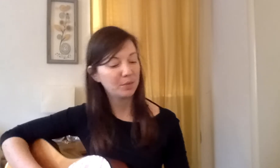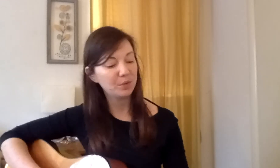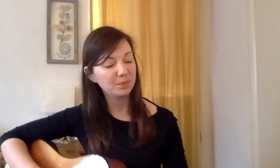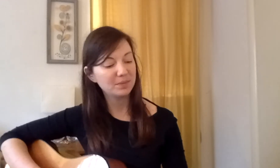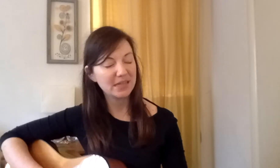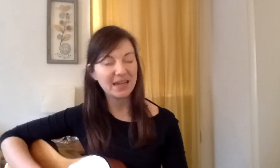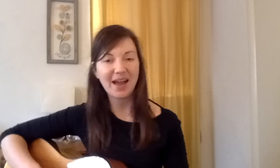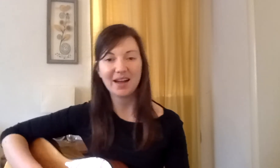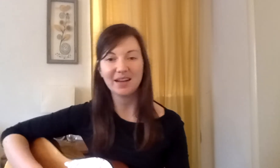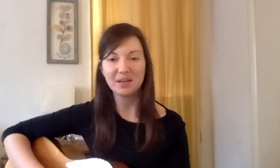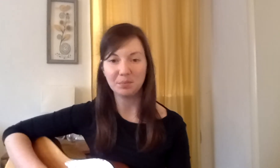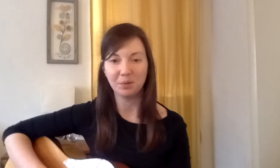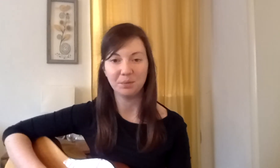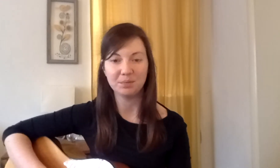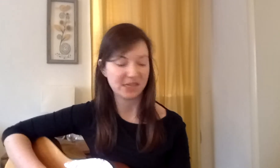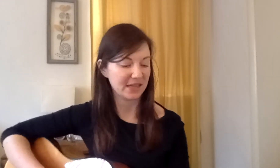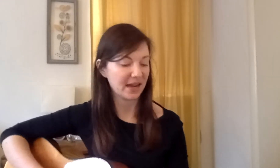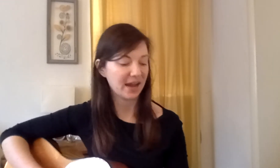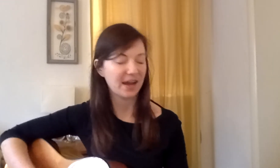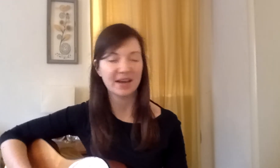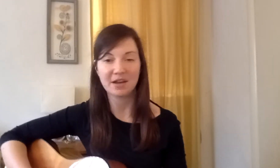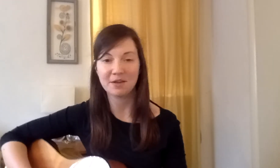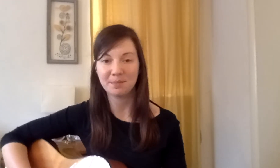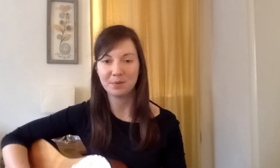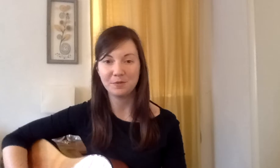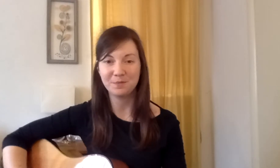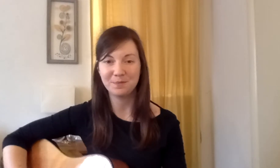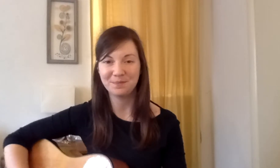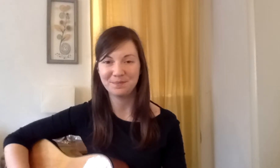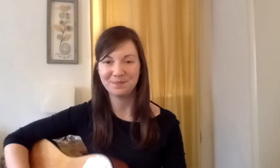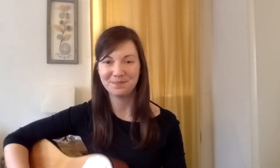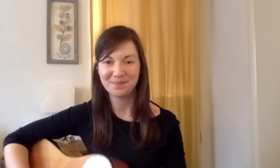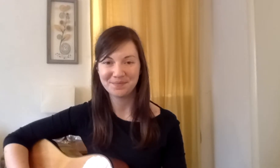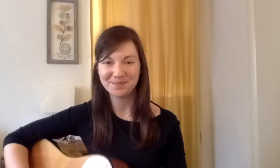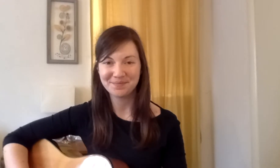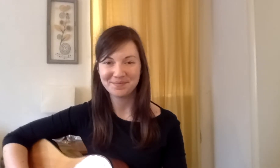boom de-yada, boom de-yada, boom.